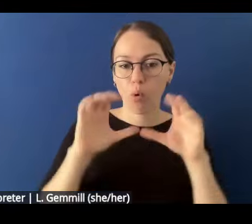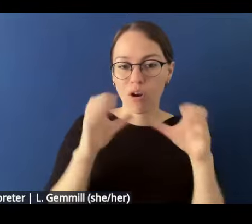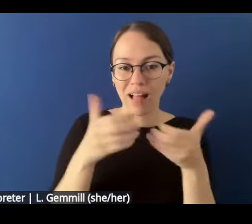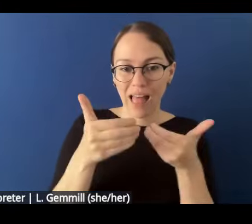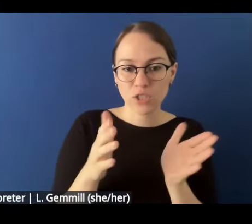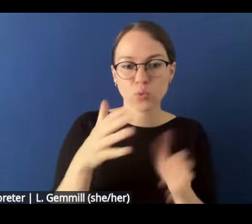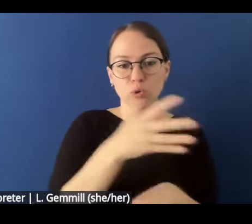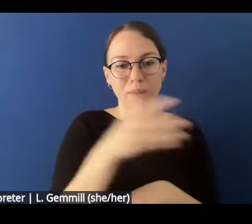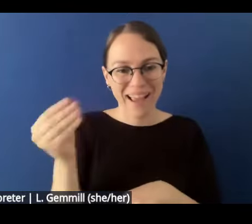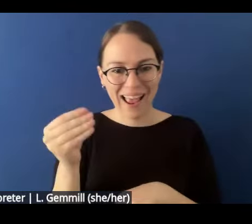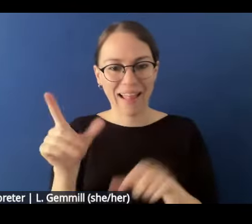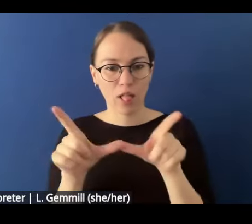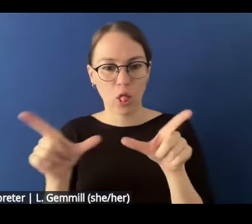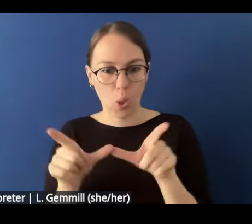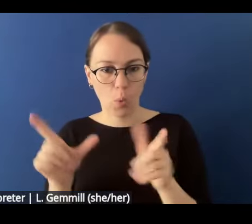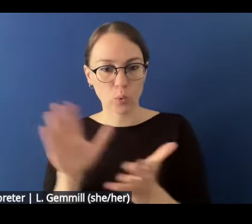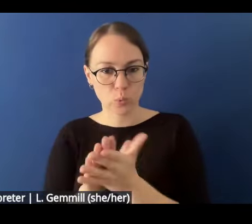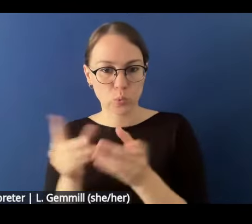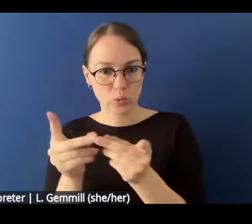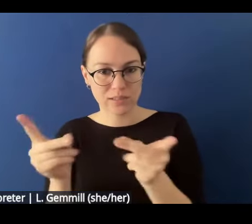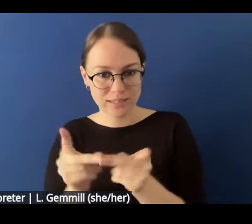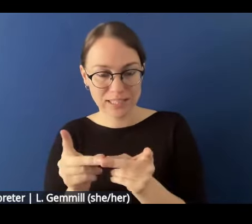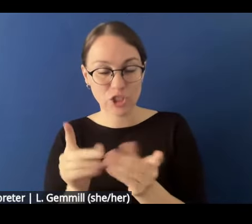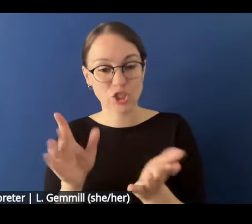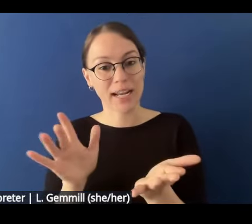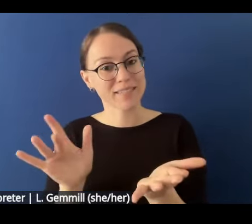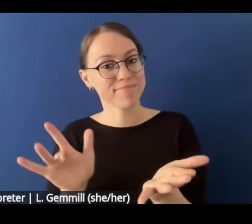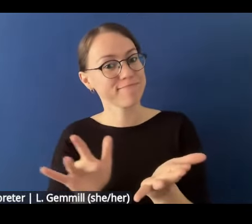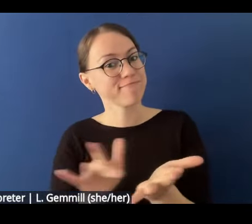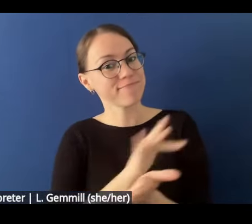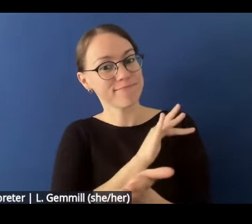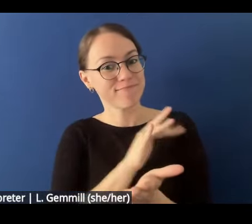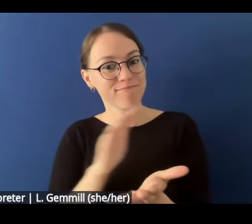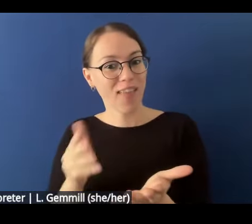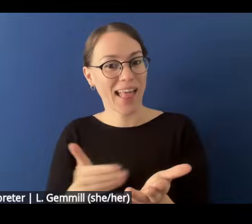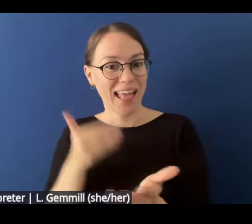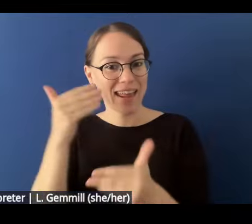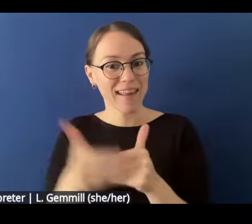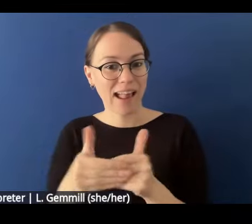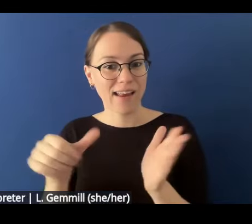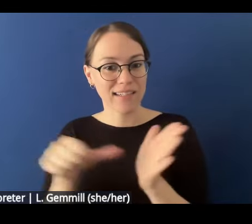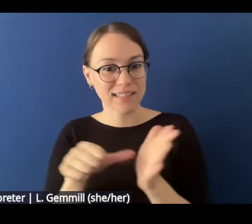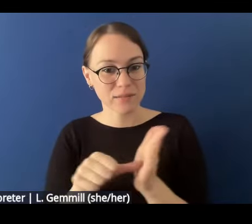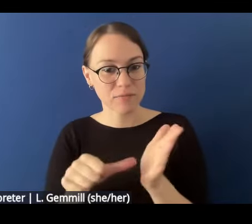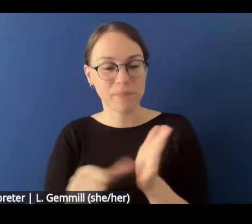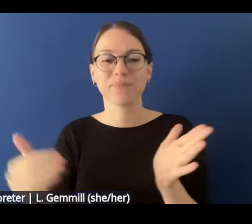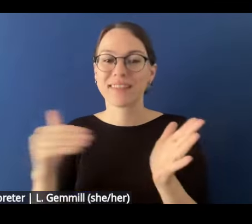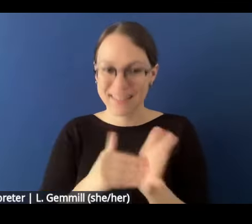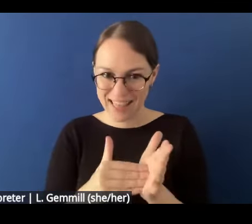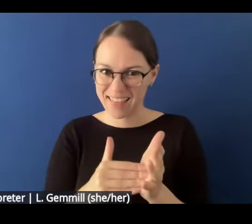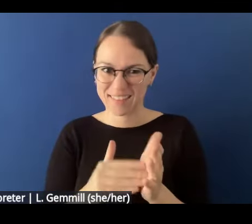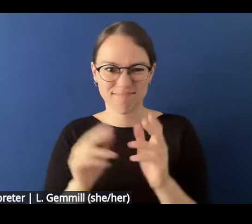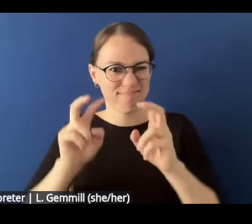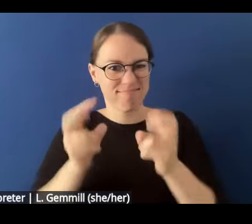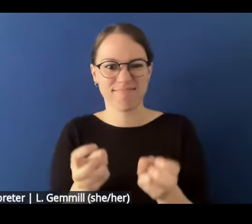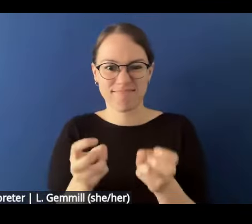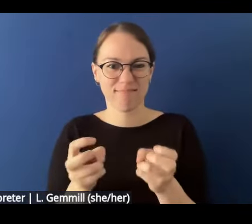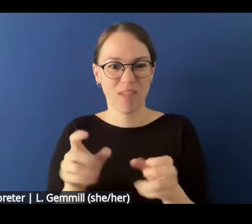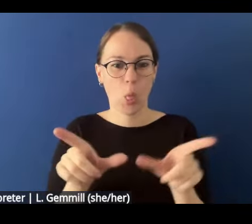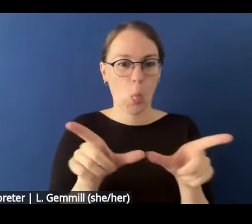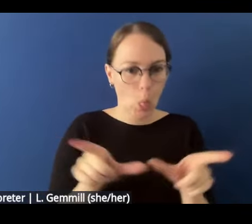districts. If you turn to the next page, the summary is reprinted. Local school districts. We do